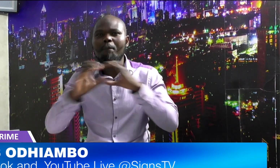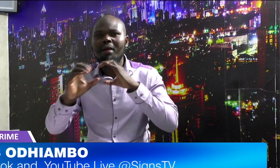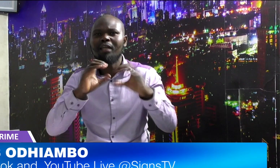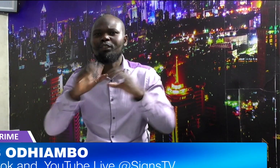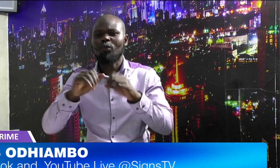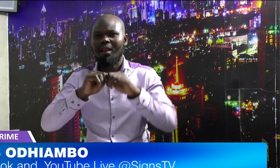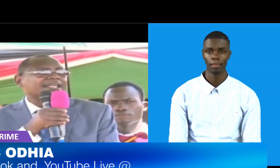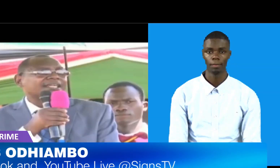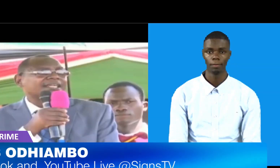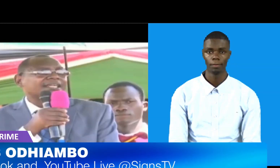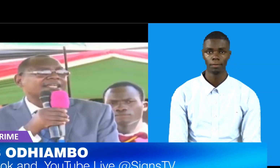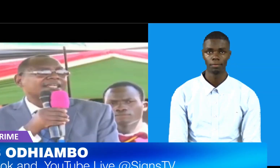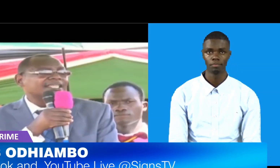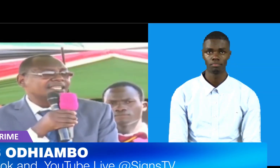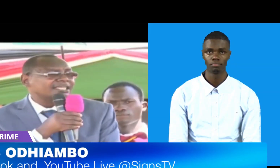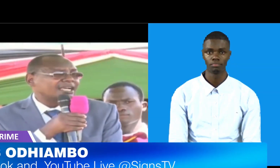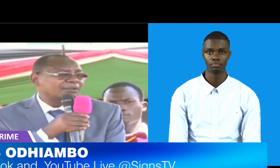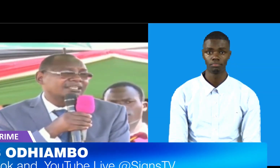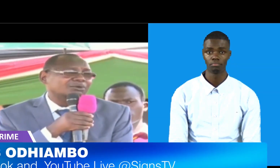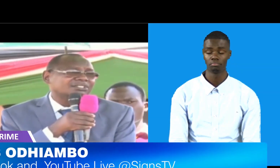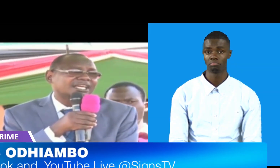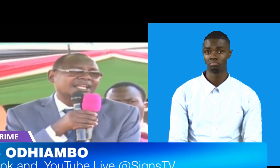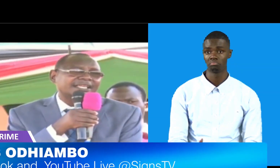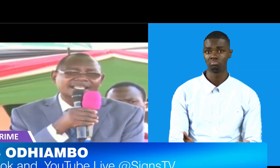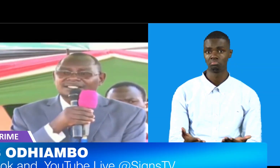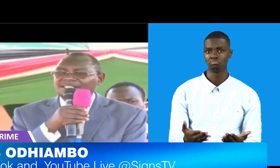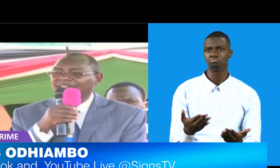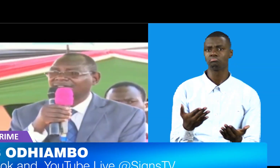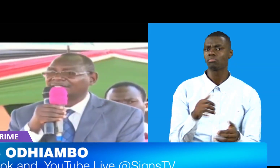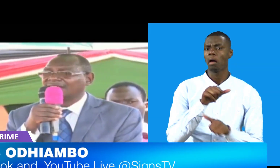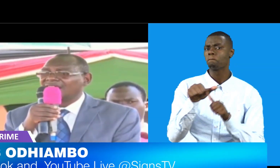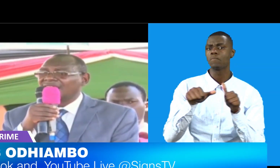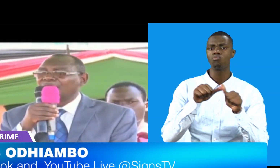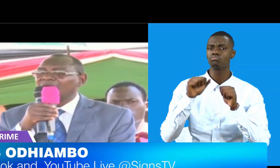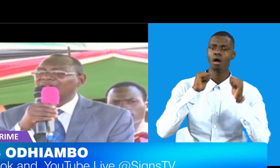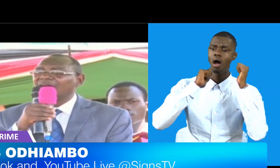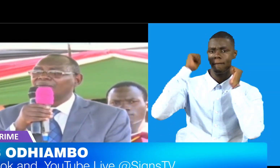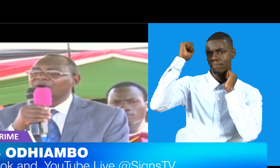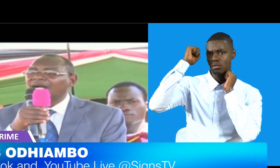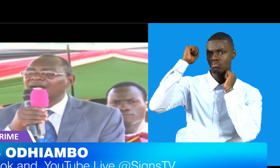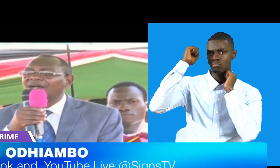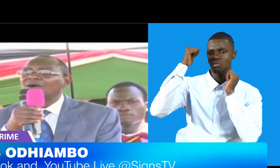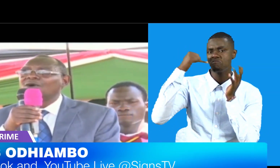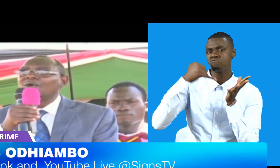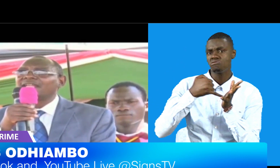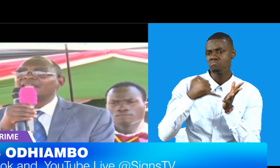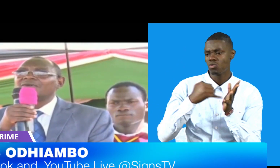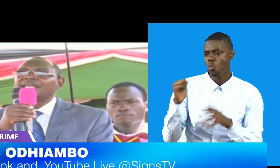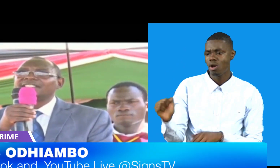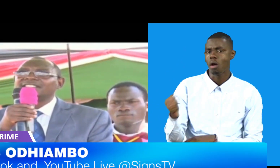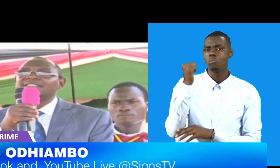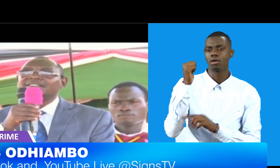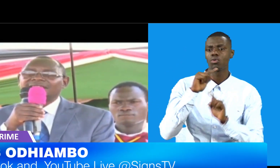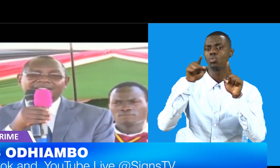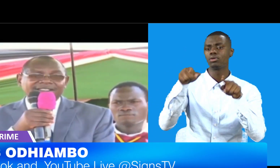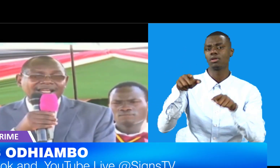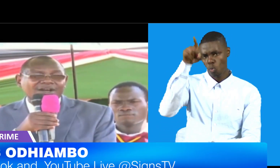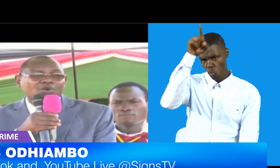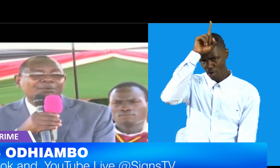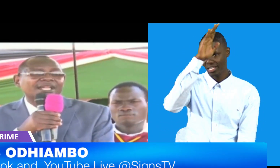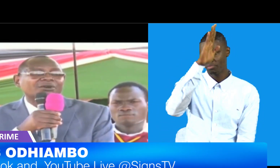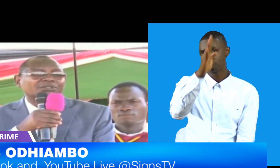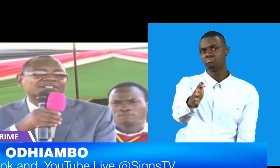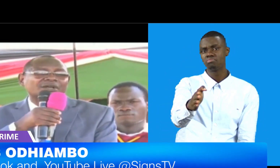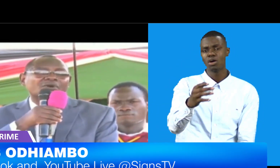their ancestral land. Ni ambayo inahusiana na jeshi ambao wanaamuka wanaenda kwa kijiji straight